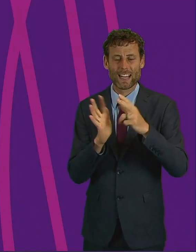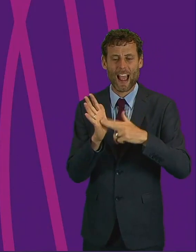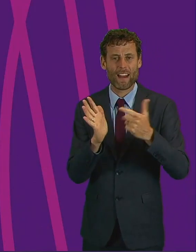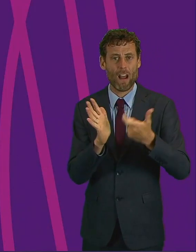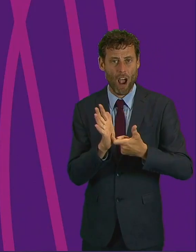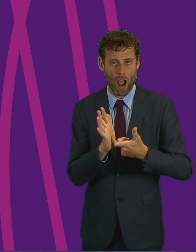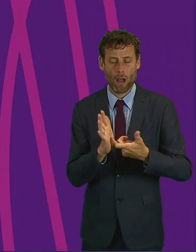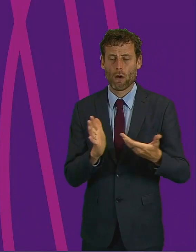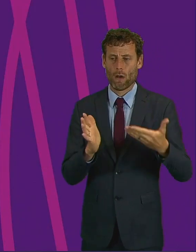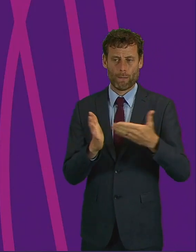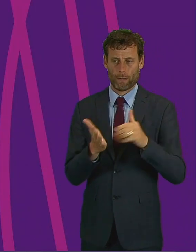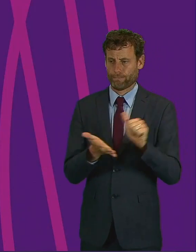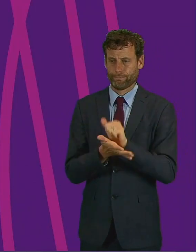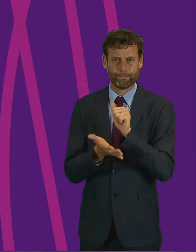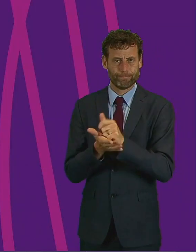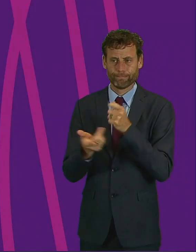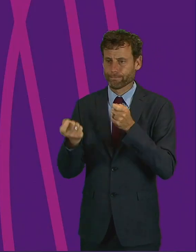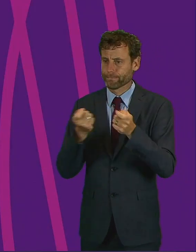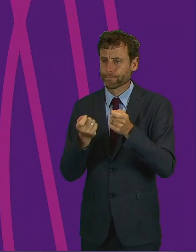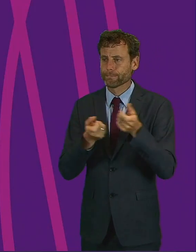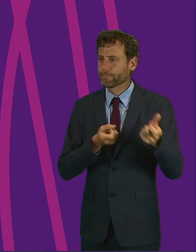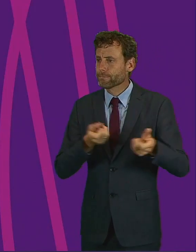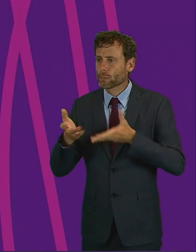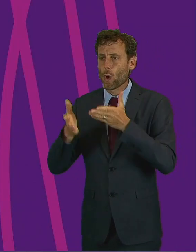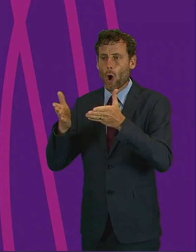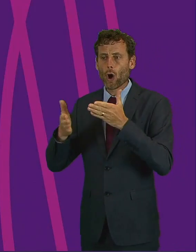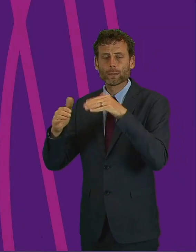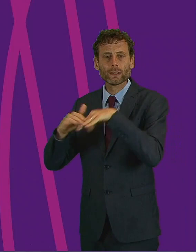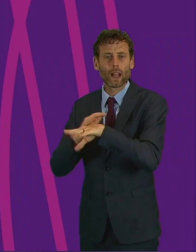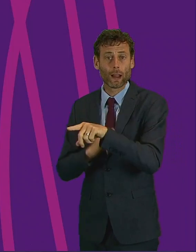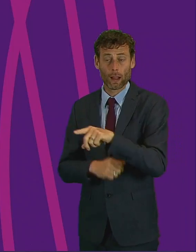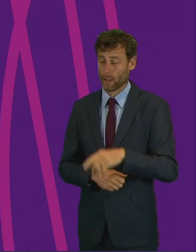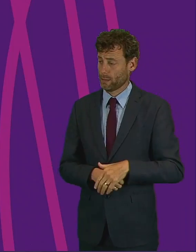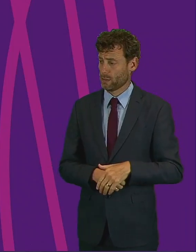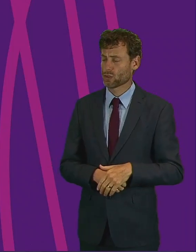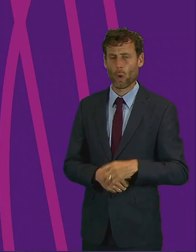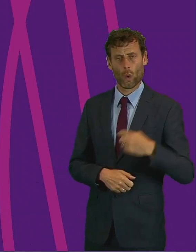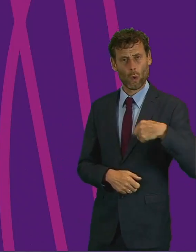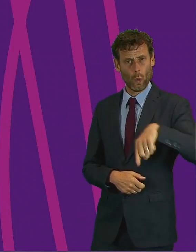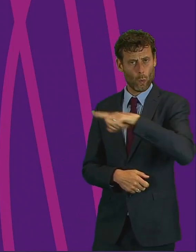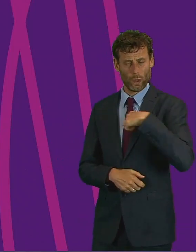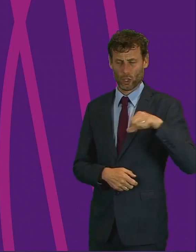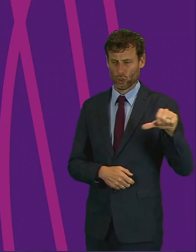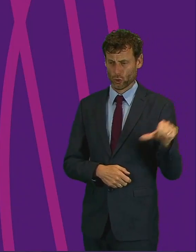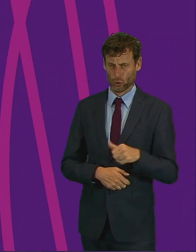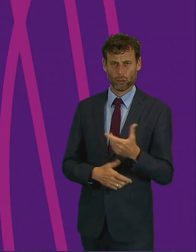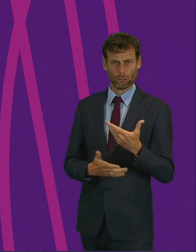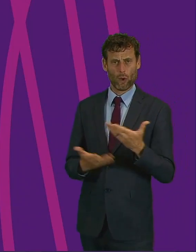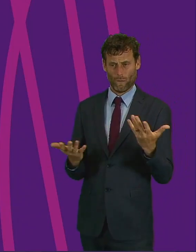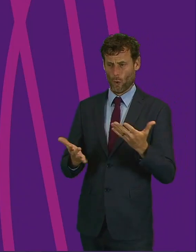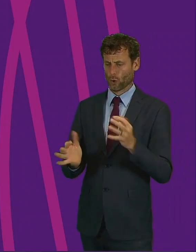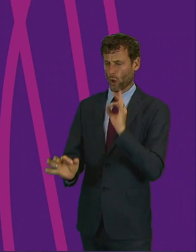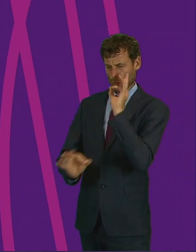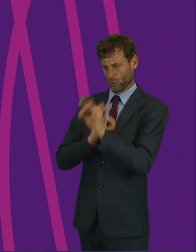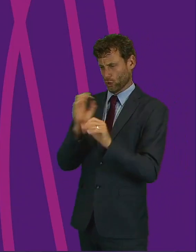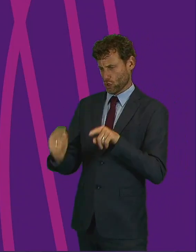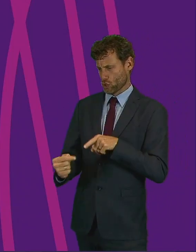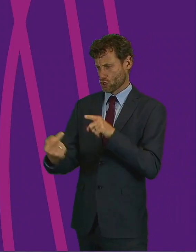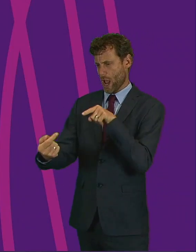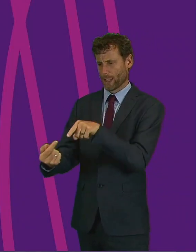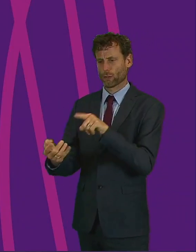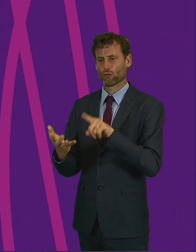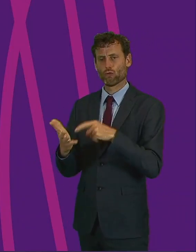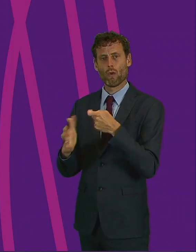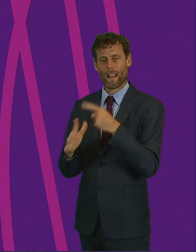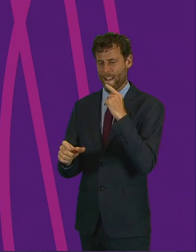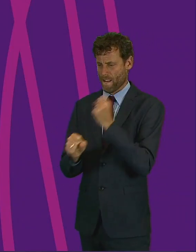agree that we must hold the Scottish Government to the same standard, and that those questions asked of the UK Government must be asked of the Scottish Government? And can she confirm